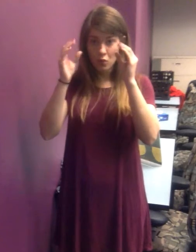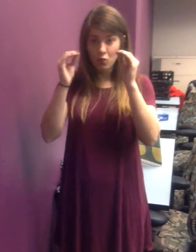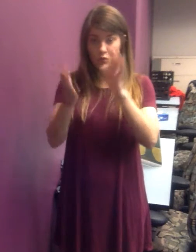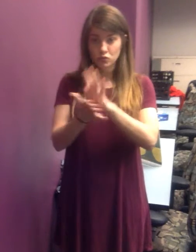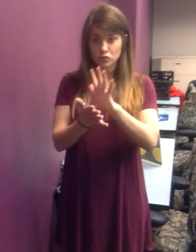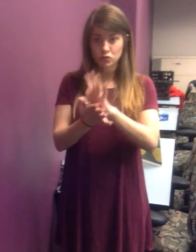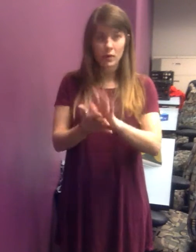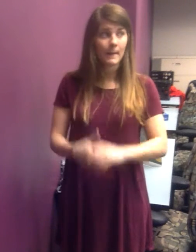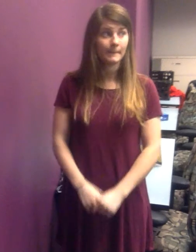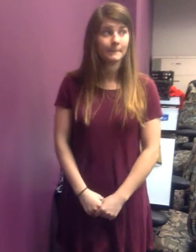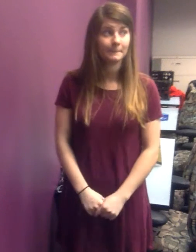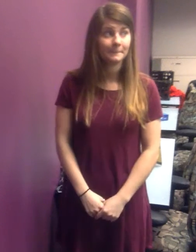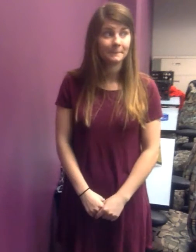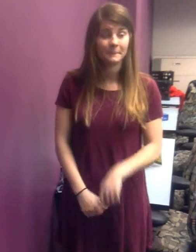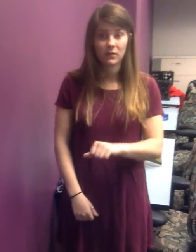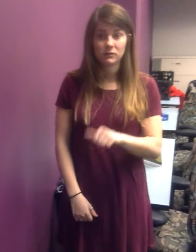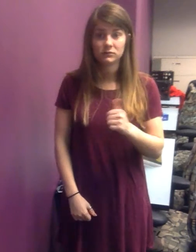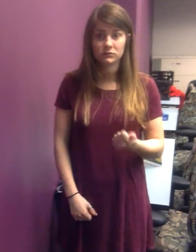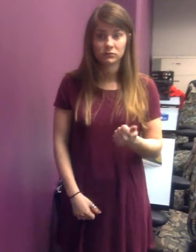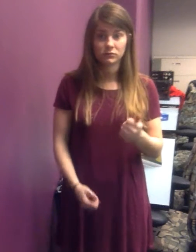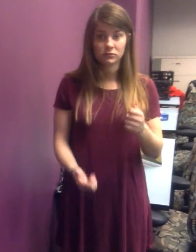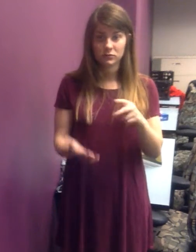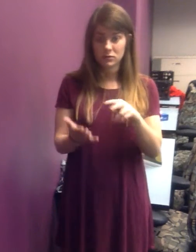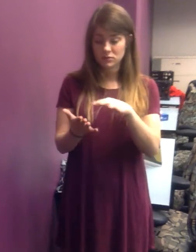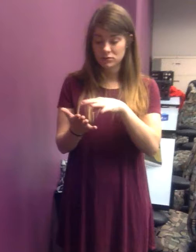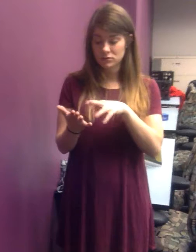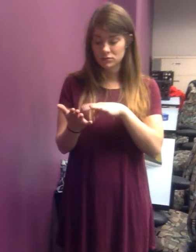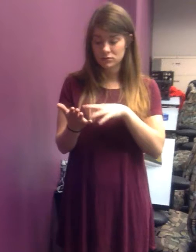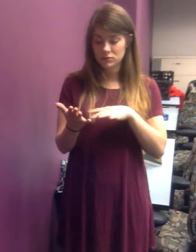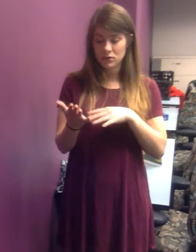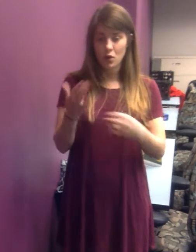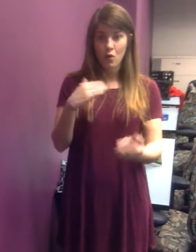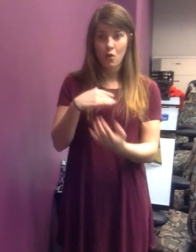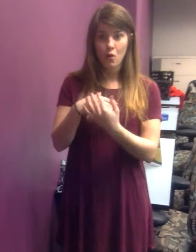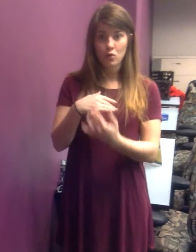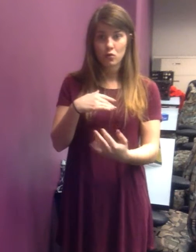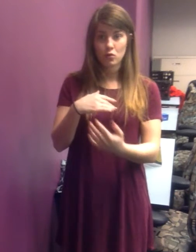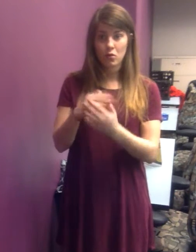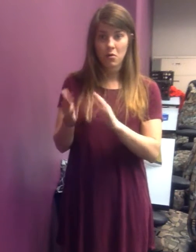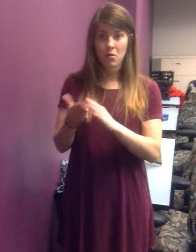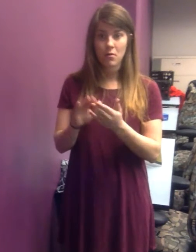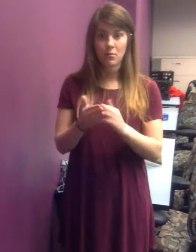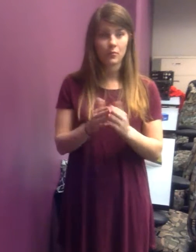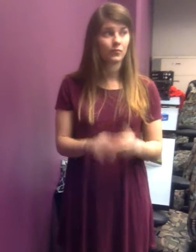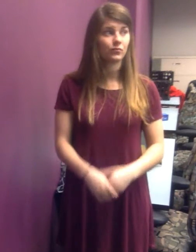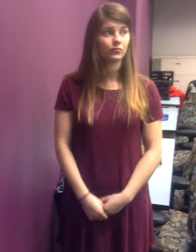term. They go away with almost every storm, major storm. Here in North Carolina, a warning from scientists on sea level rise would